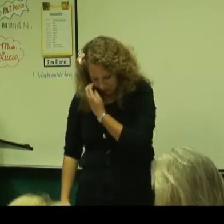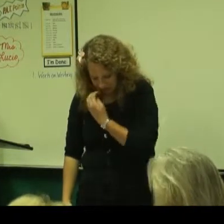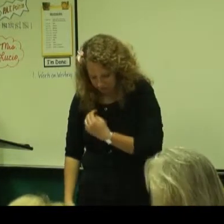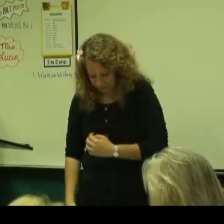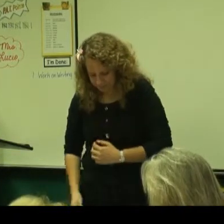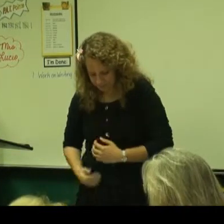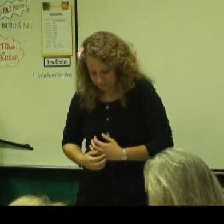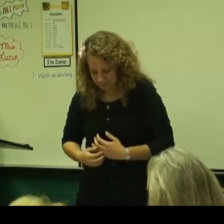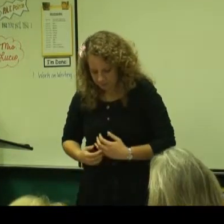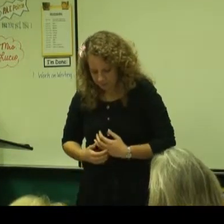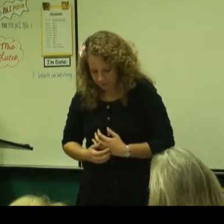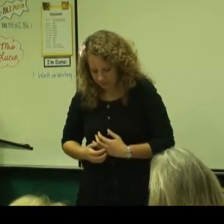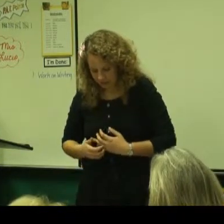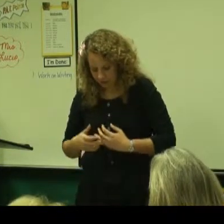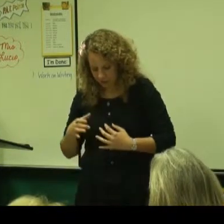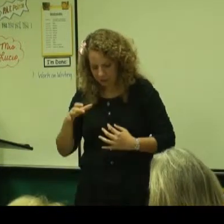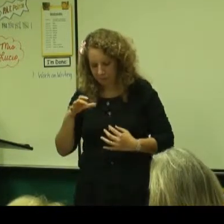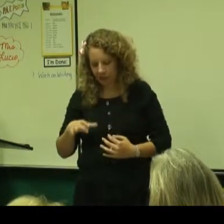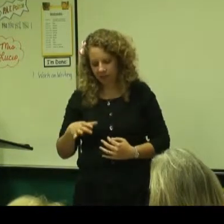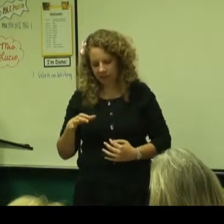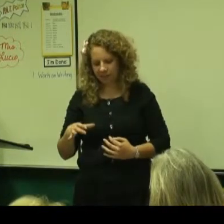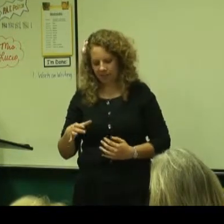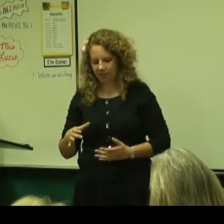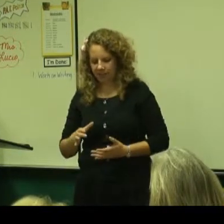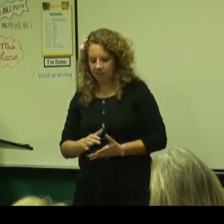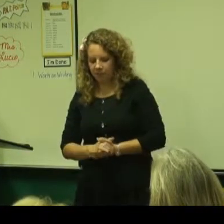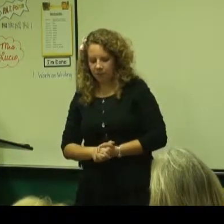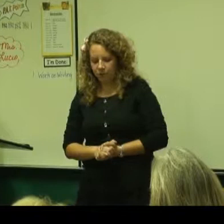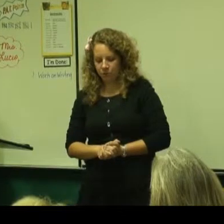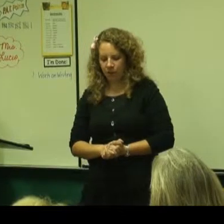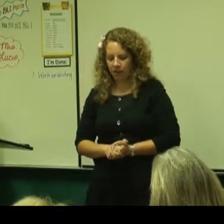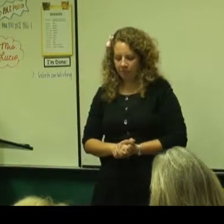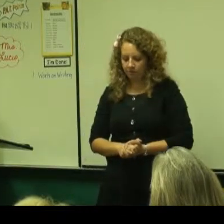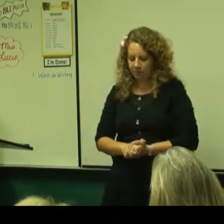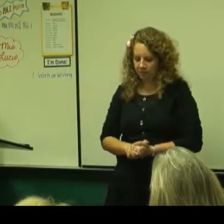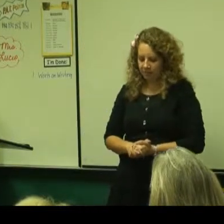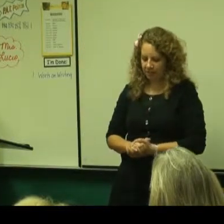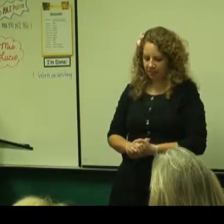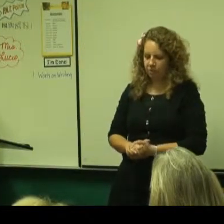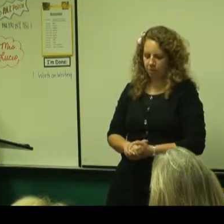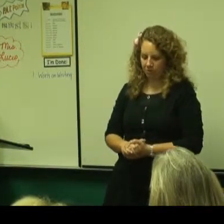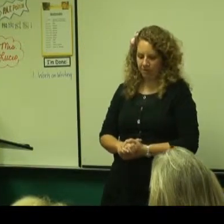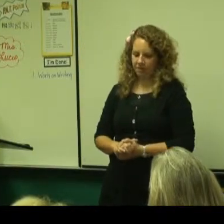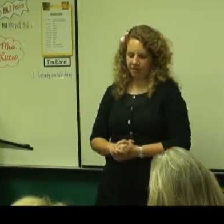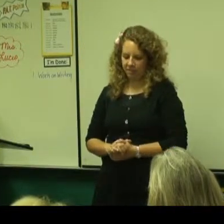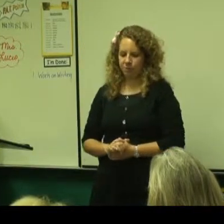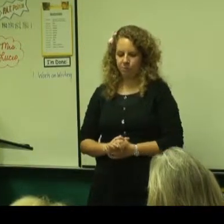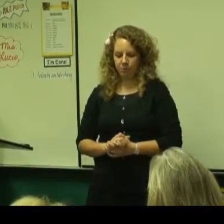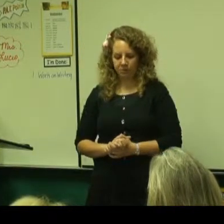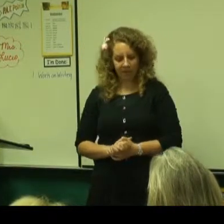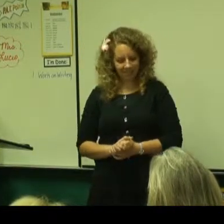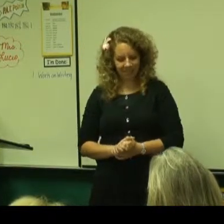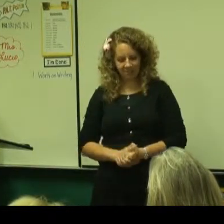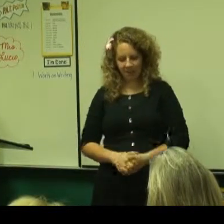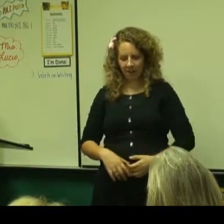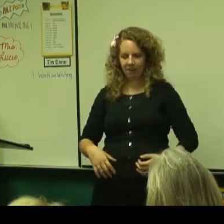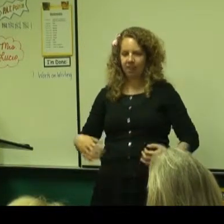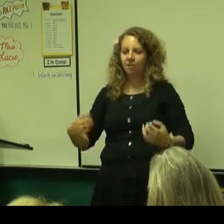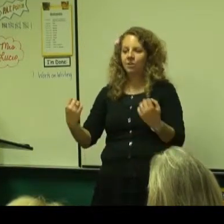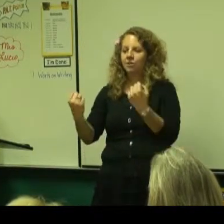Okay. Now these are all the positive things. So love will sustain. So love continues with a positive head nod.